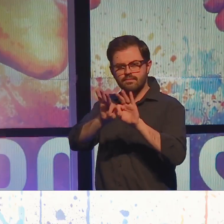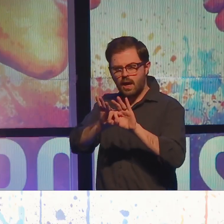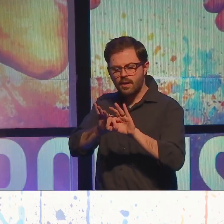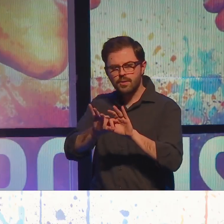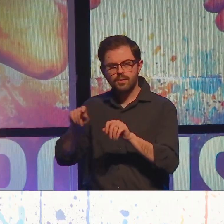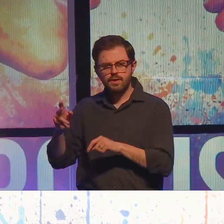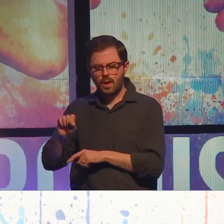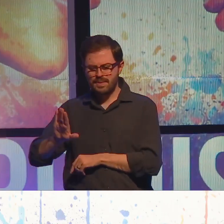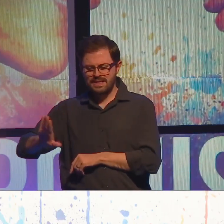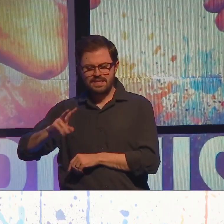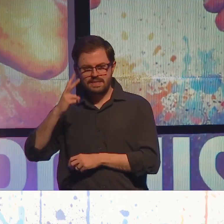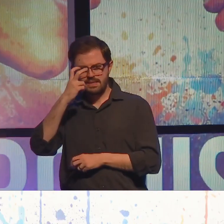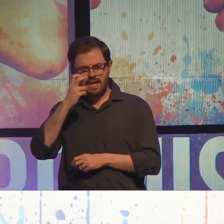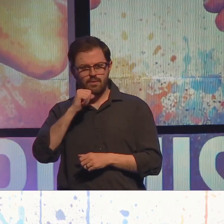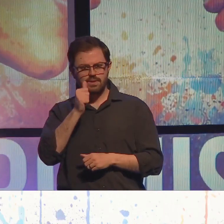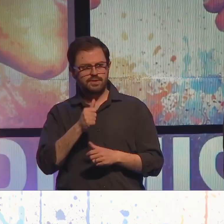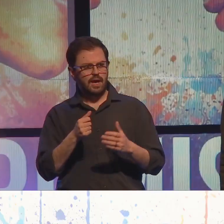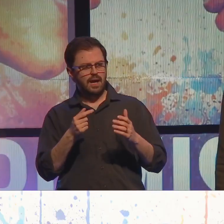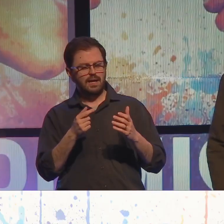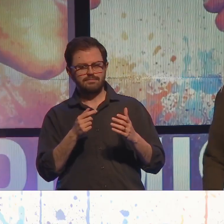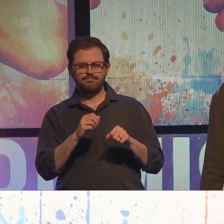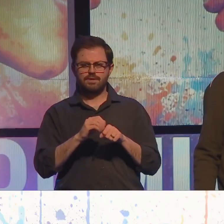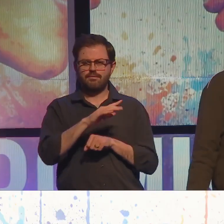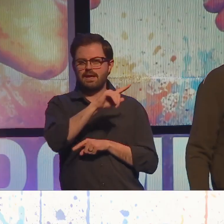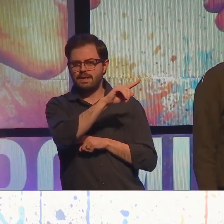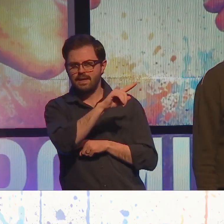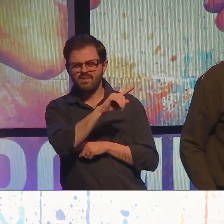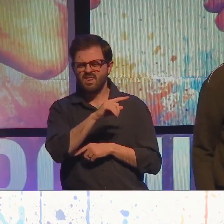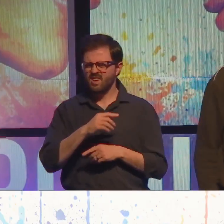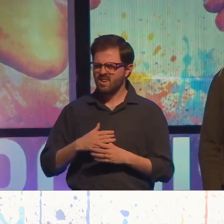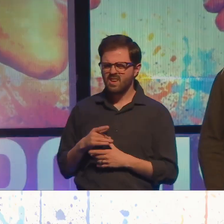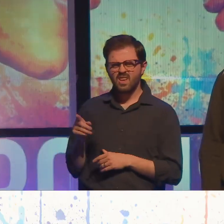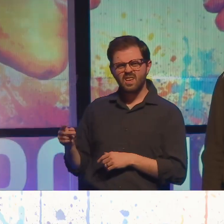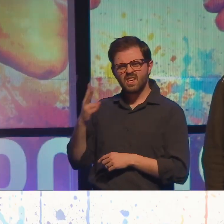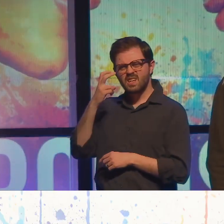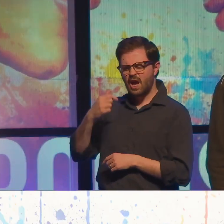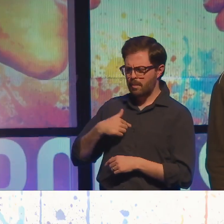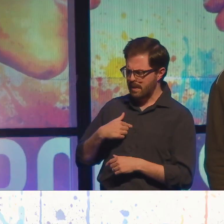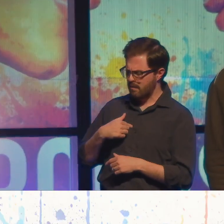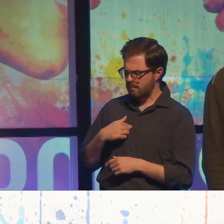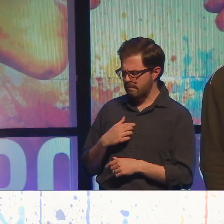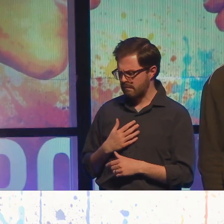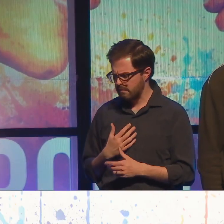do with it. He's not like, how could Thomas doubt me? I'm a loser.